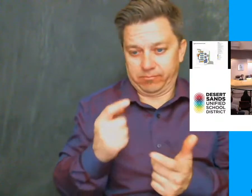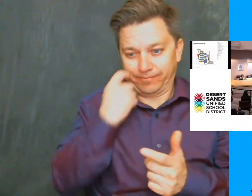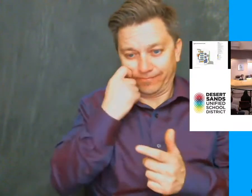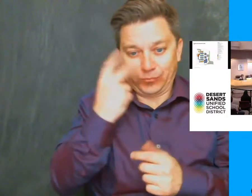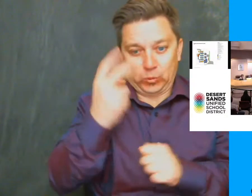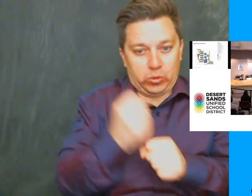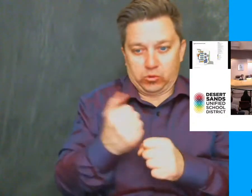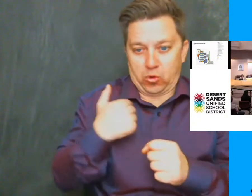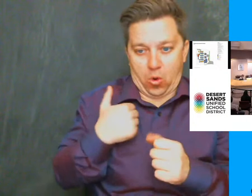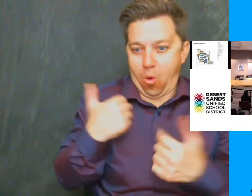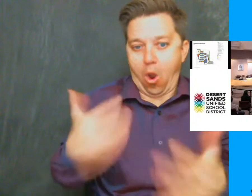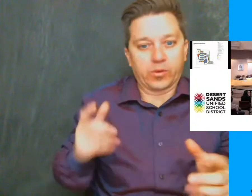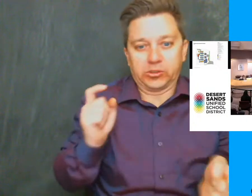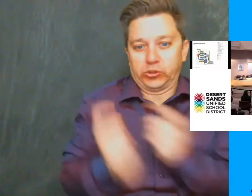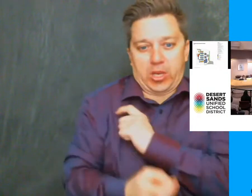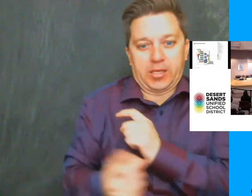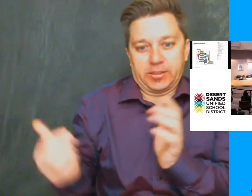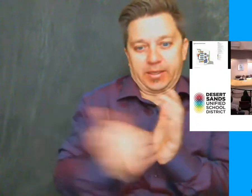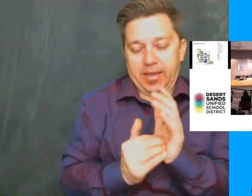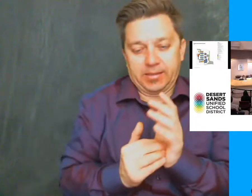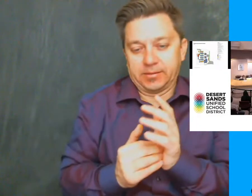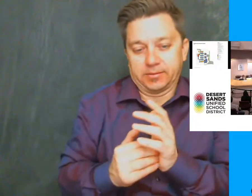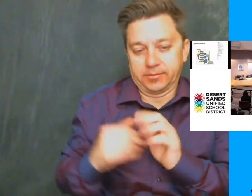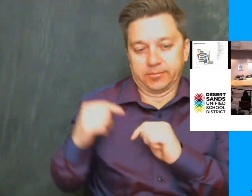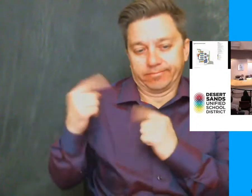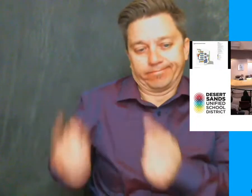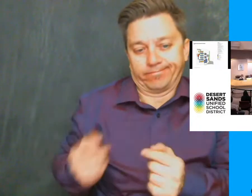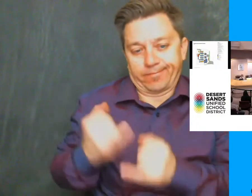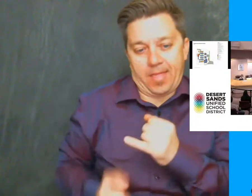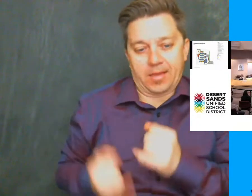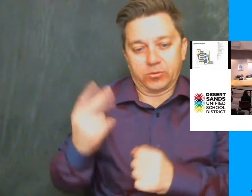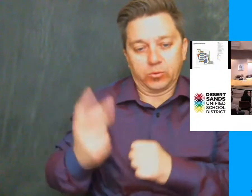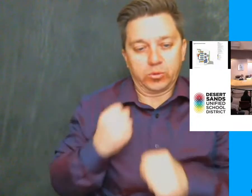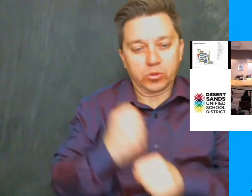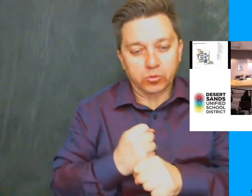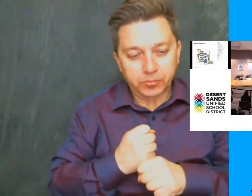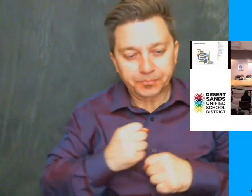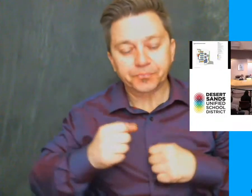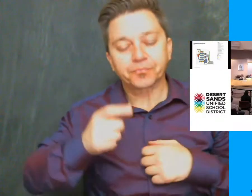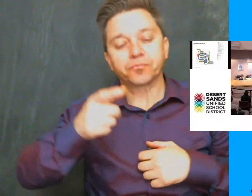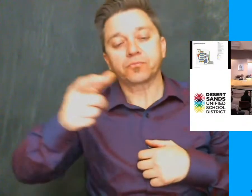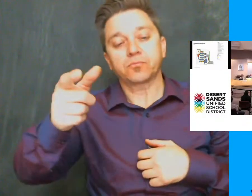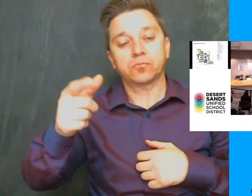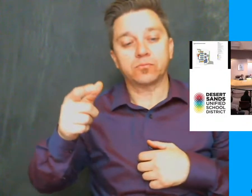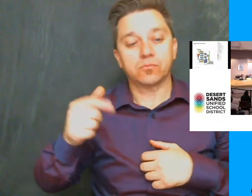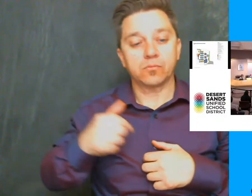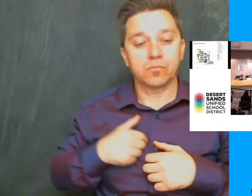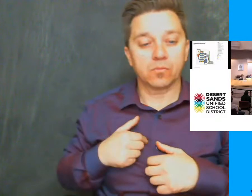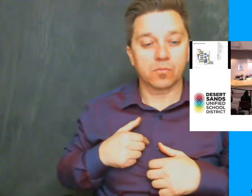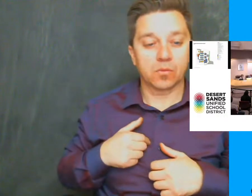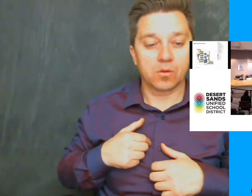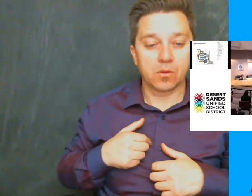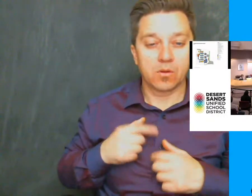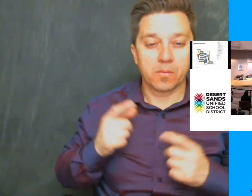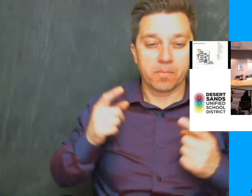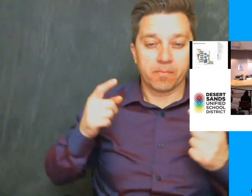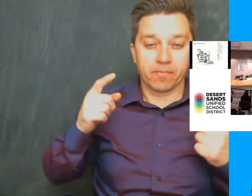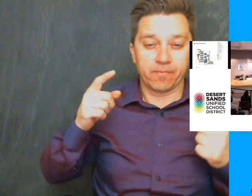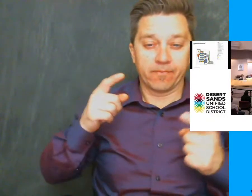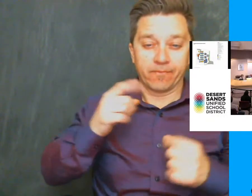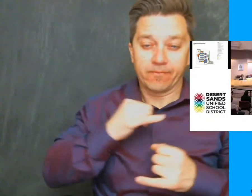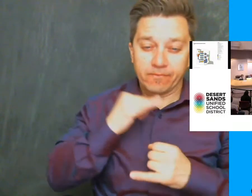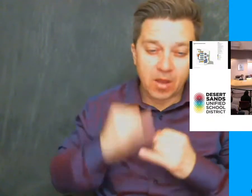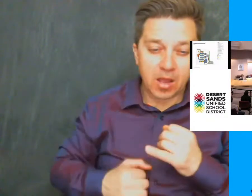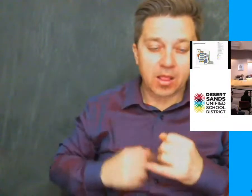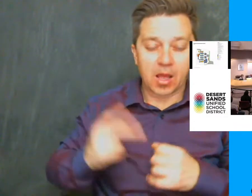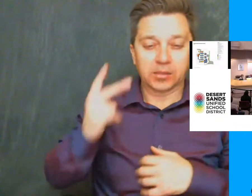is different now. So we might want to consider that. And, you know, finally, I saw you doing some of the, talked